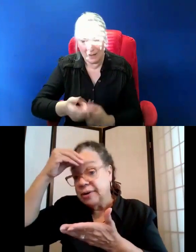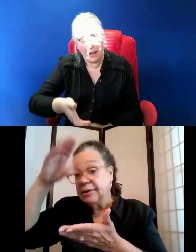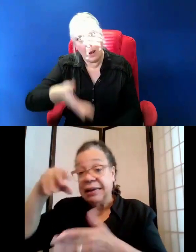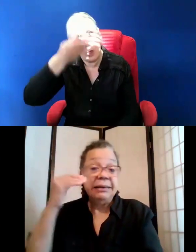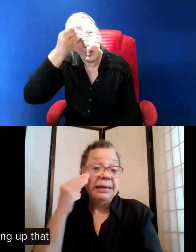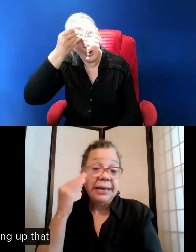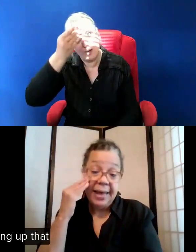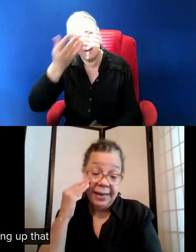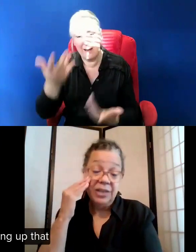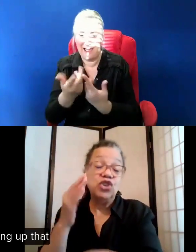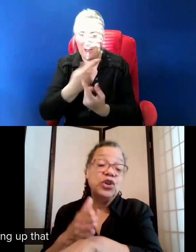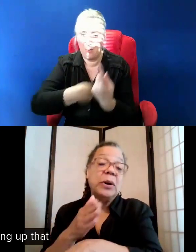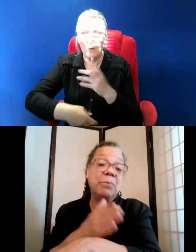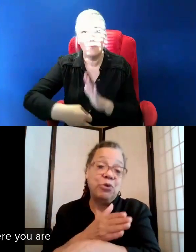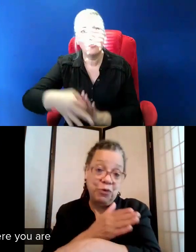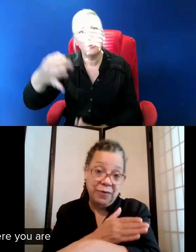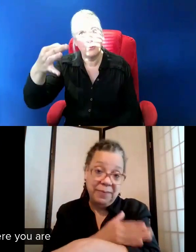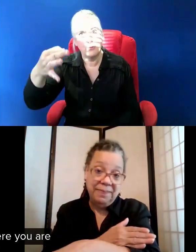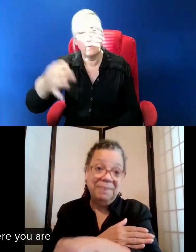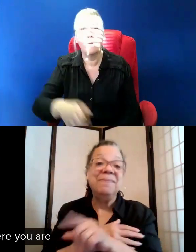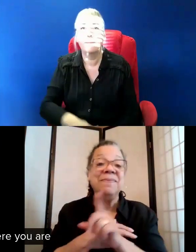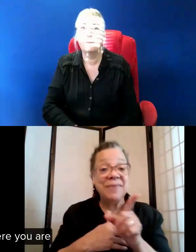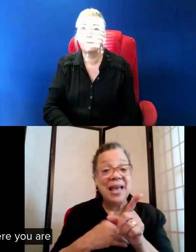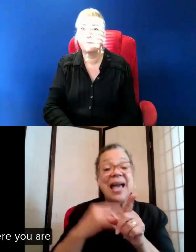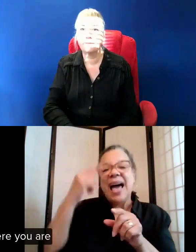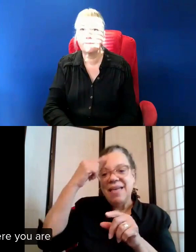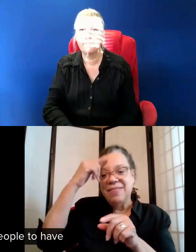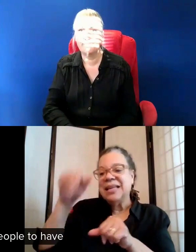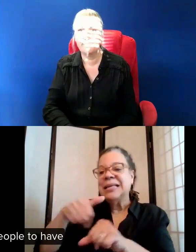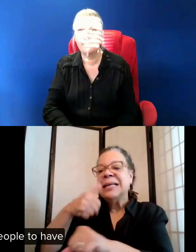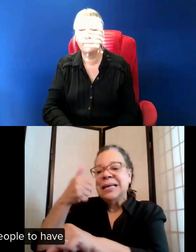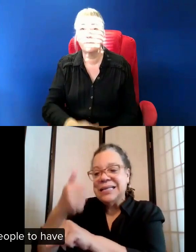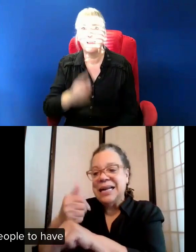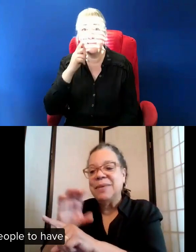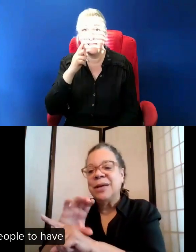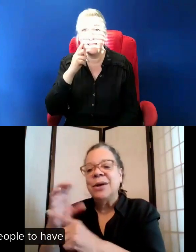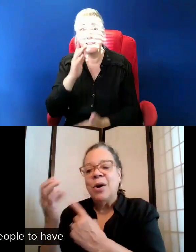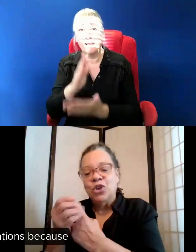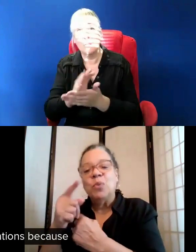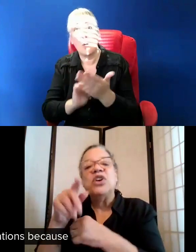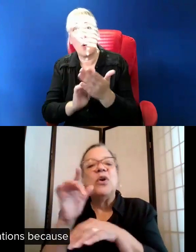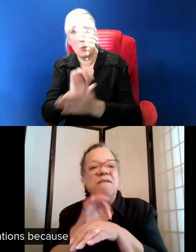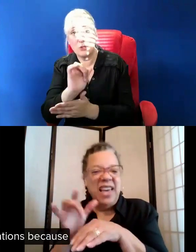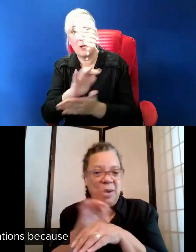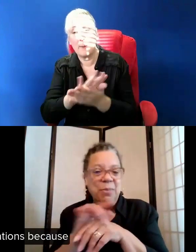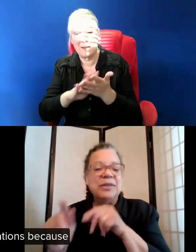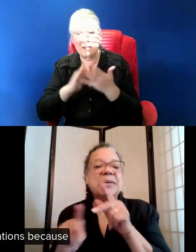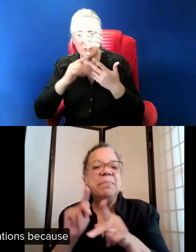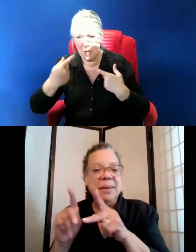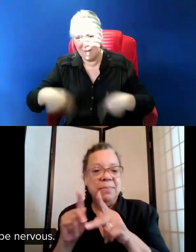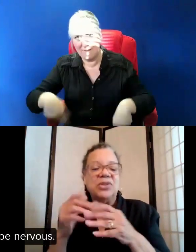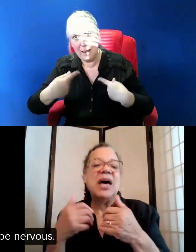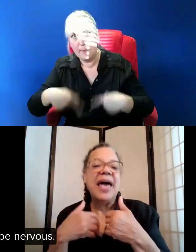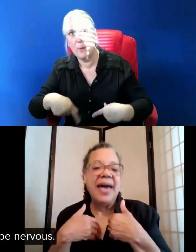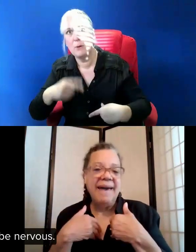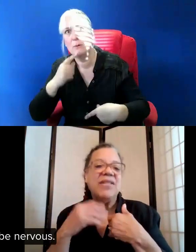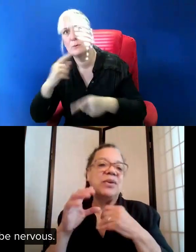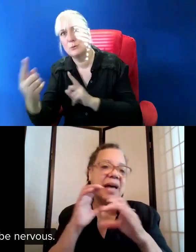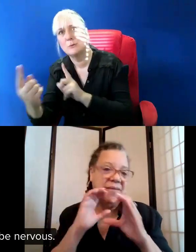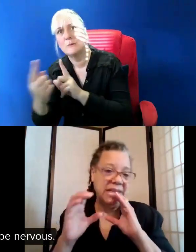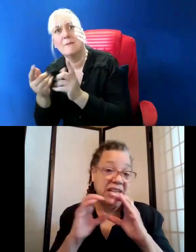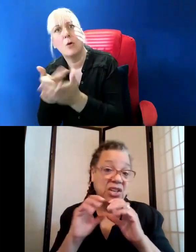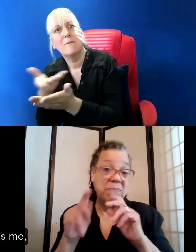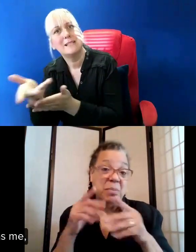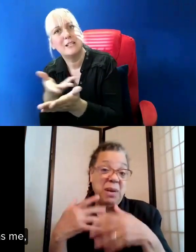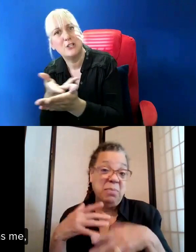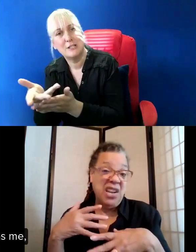better. And I think setting up that culture where you are available to people to have those conversations, because people can be